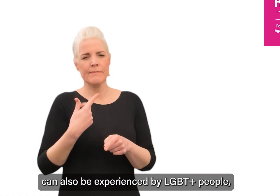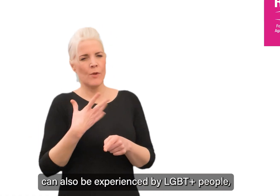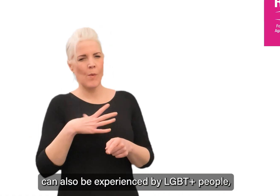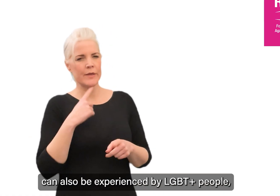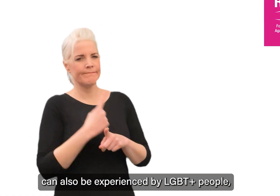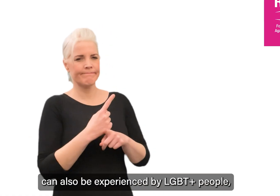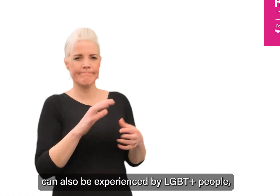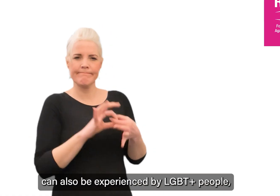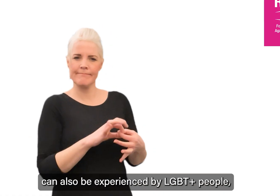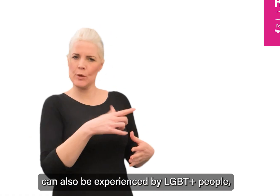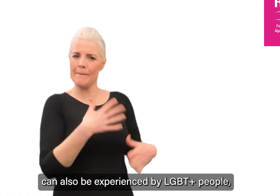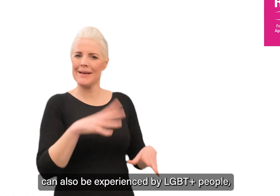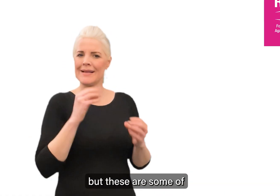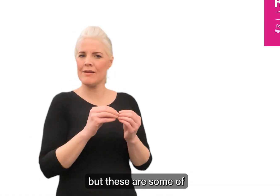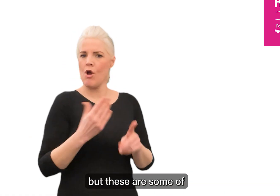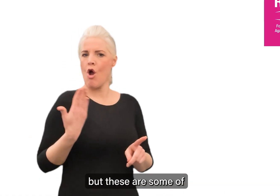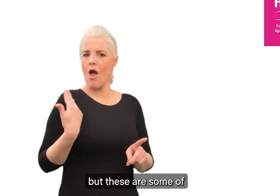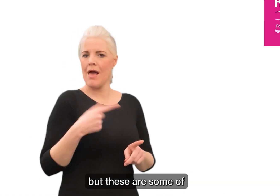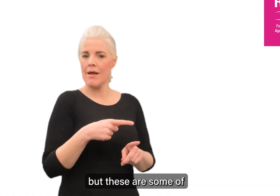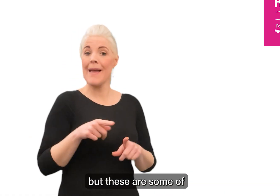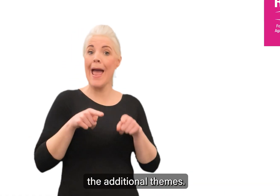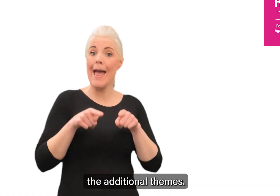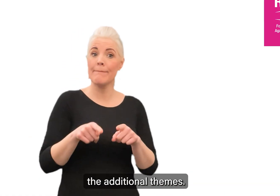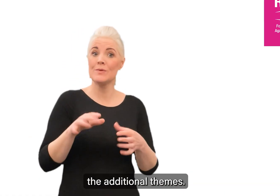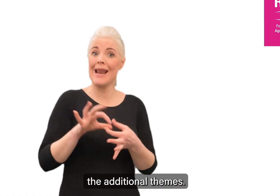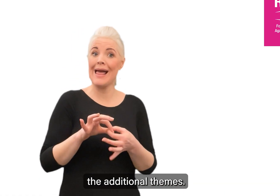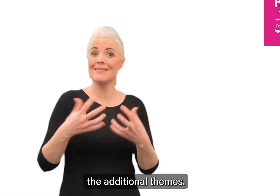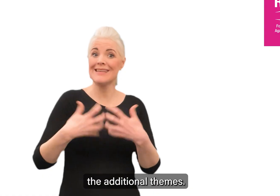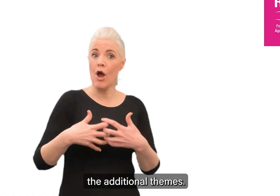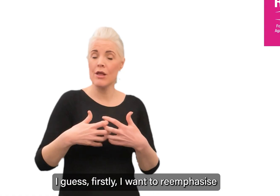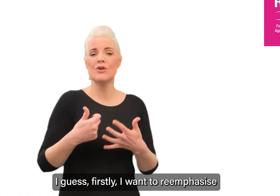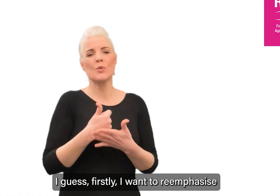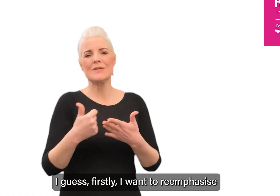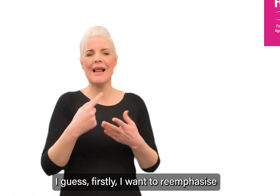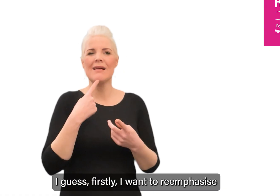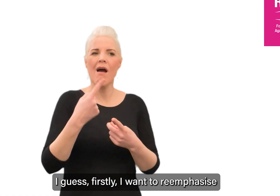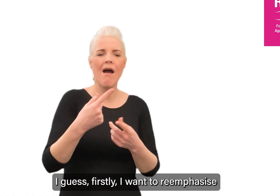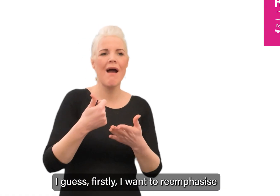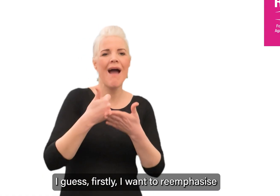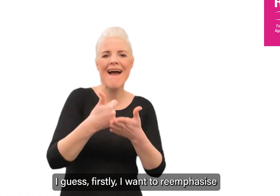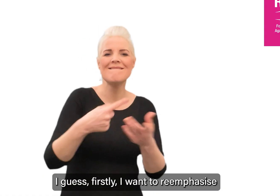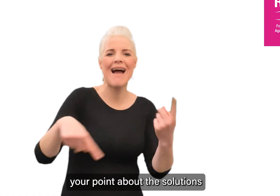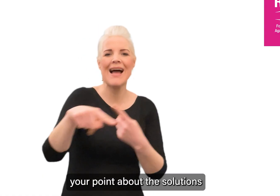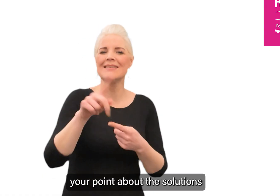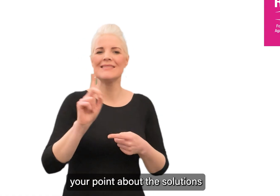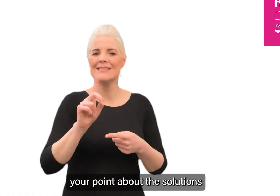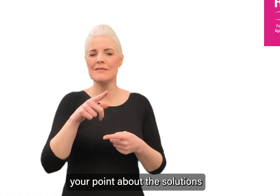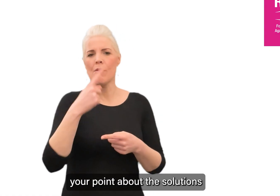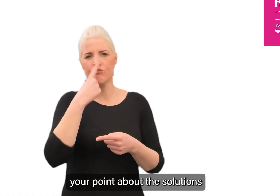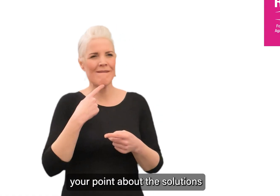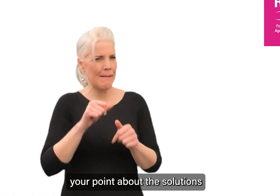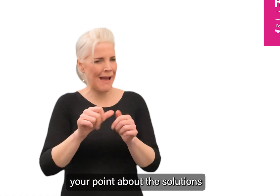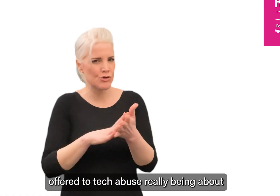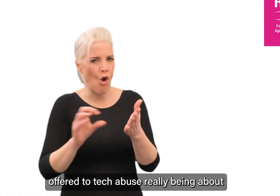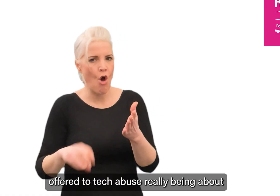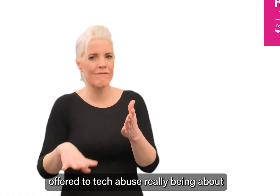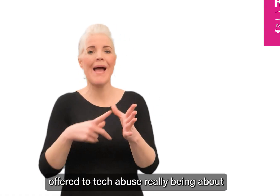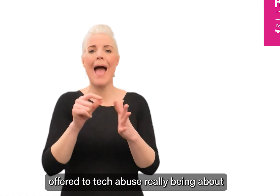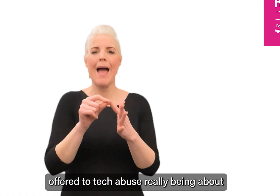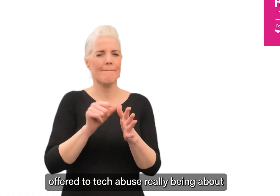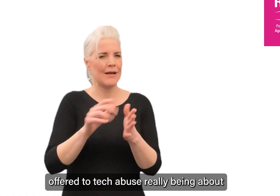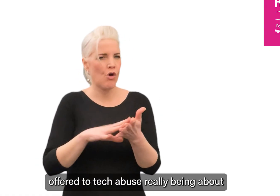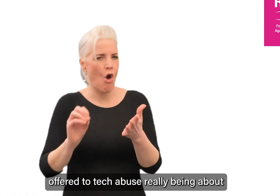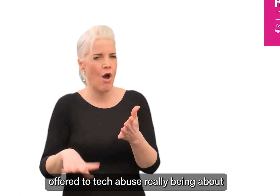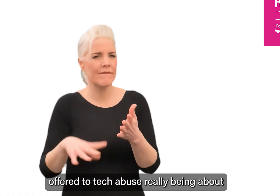be experienced by LGBT plus people, but these are some of the additional themes. I guess firstly, I want to reemphasize your point about the solutions offered